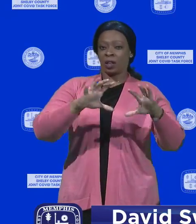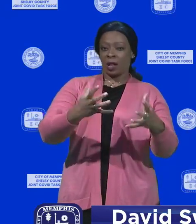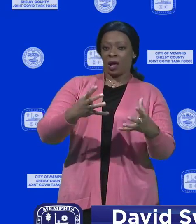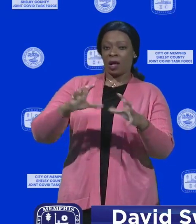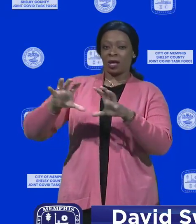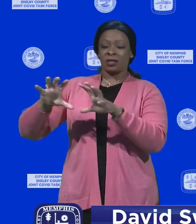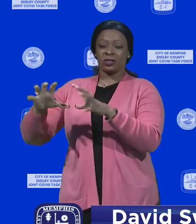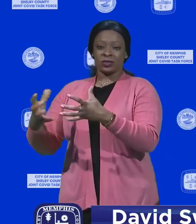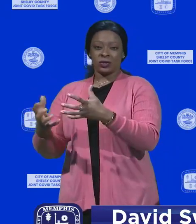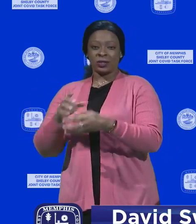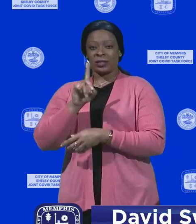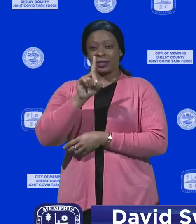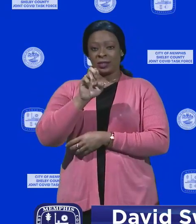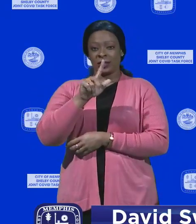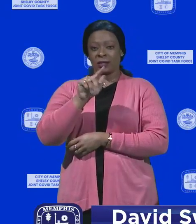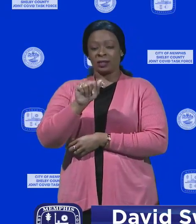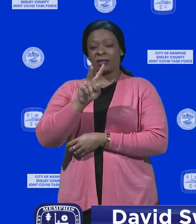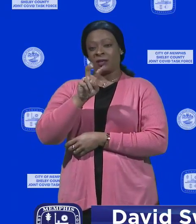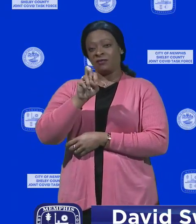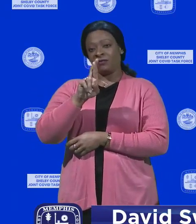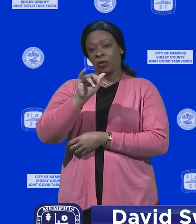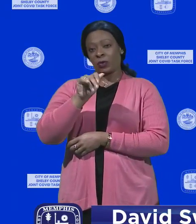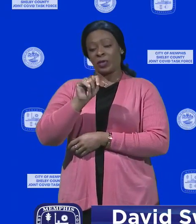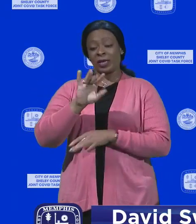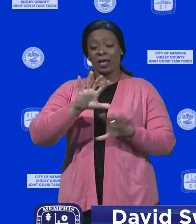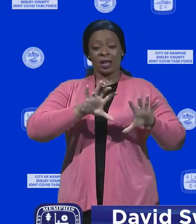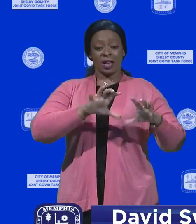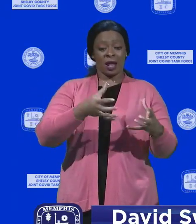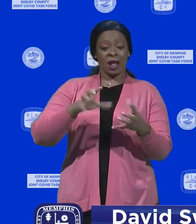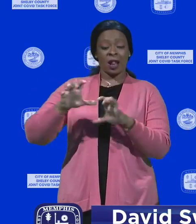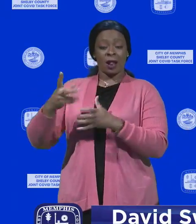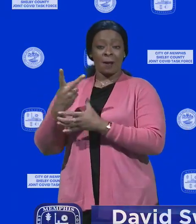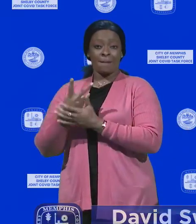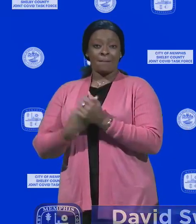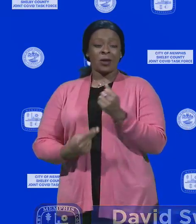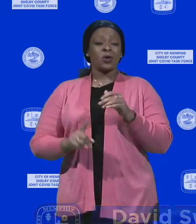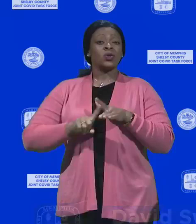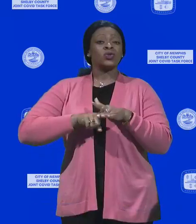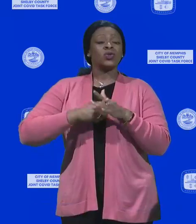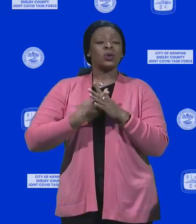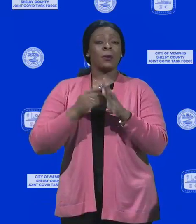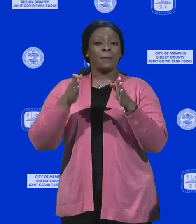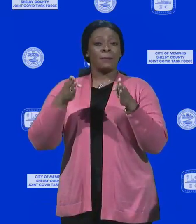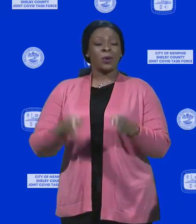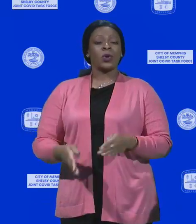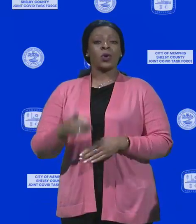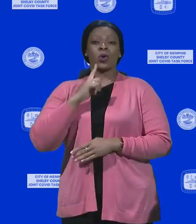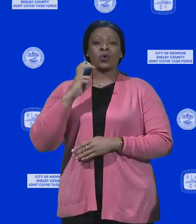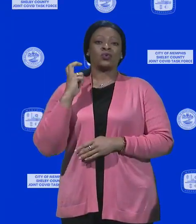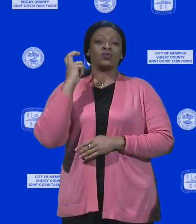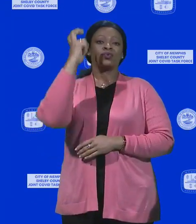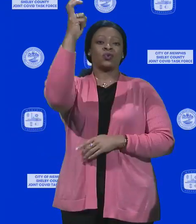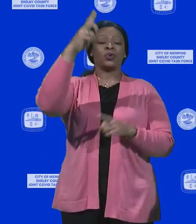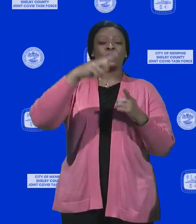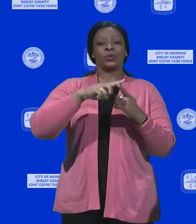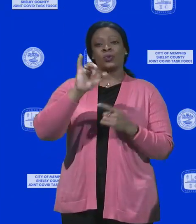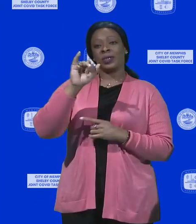of Delta variant, and both of those clusters started with someone who had travel history to